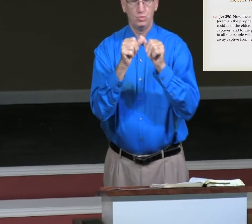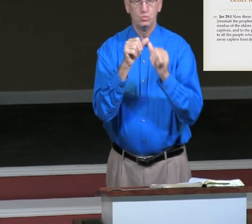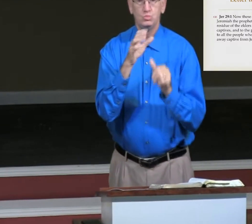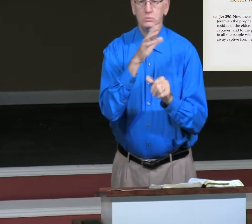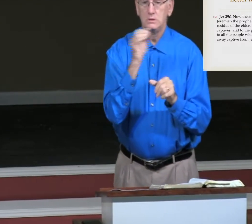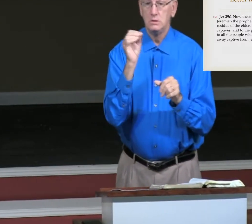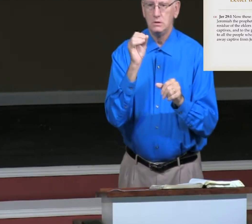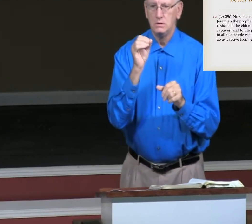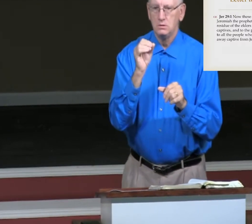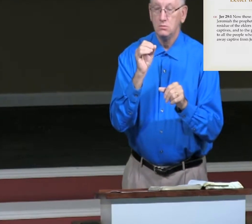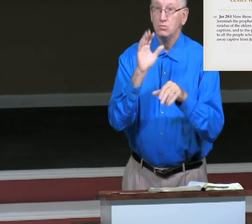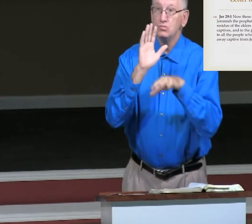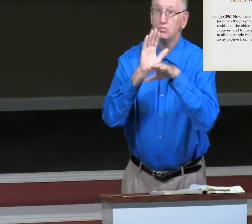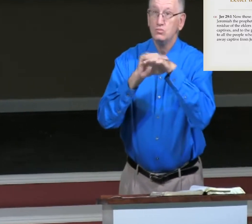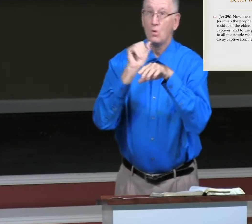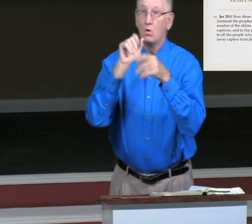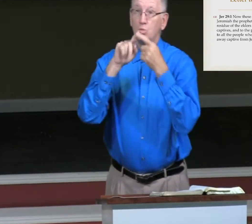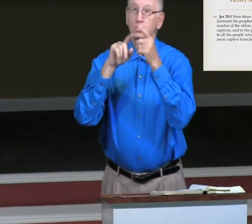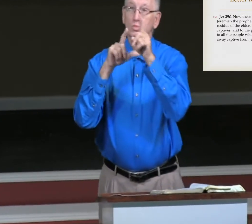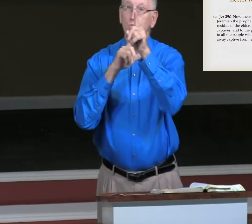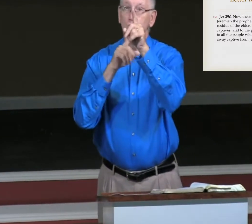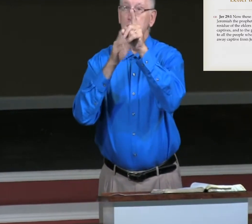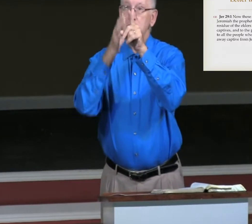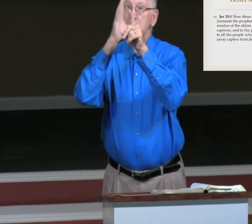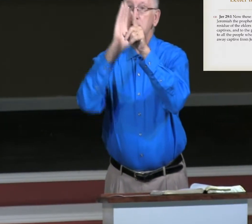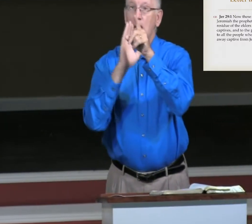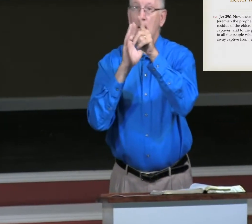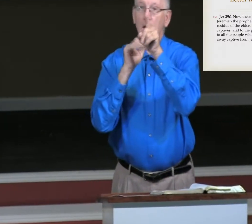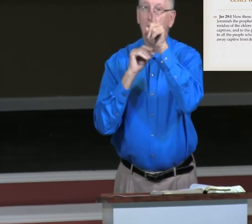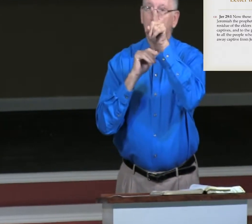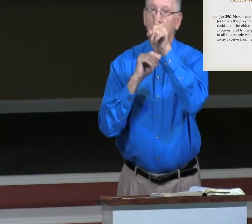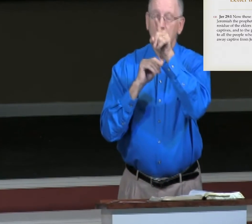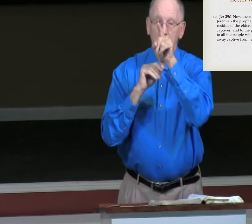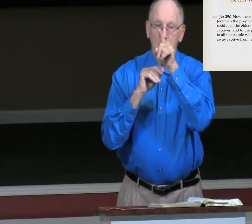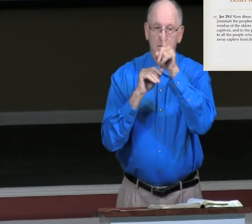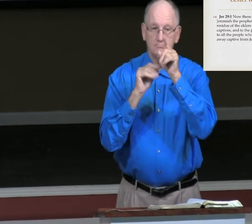And the theme today is continue and call to God.